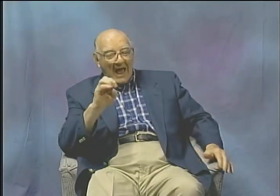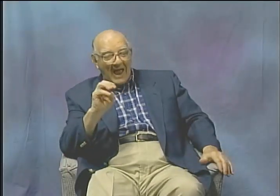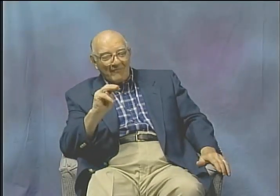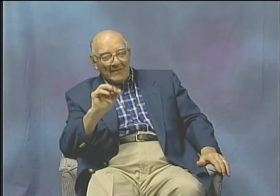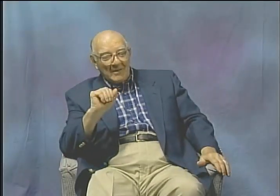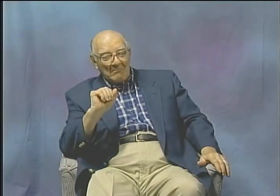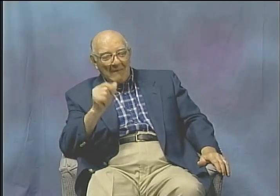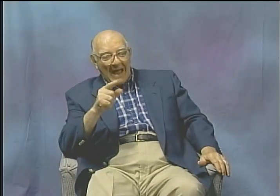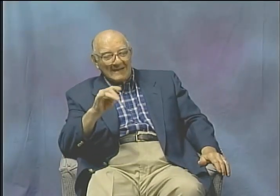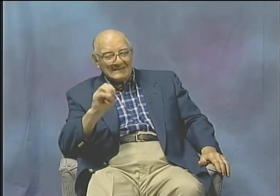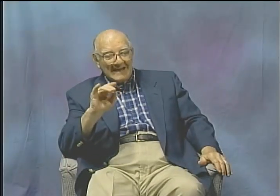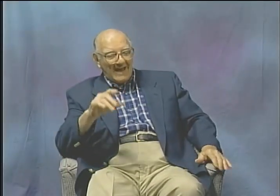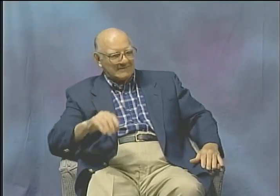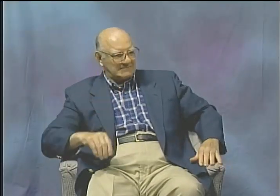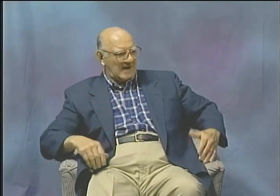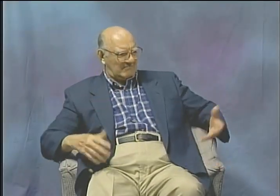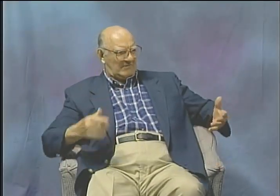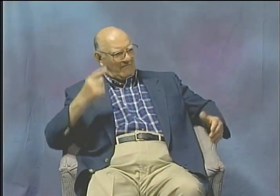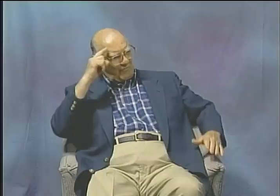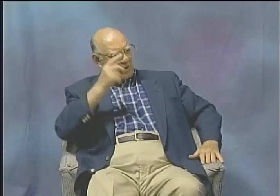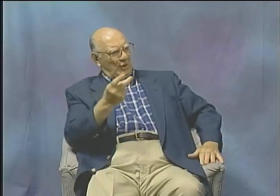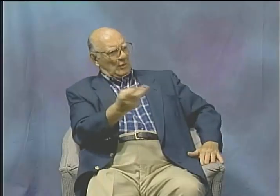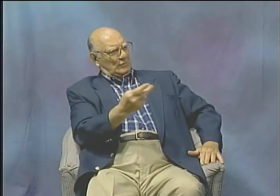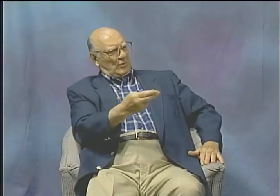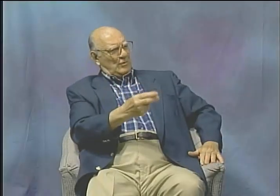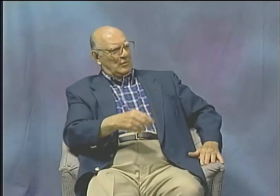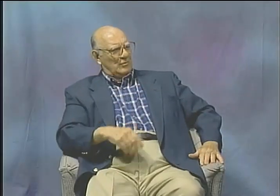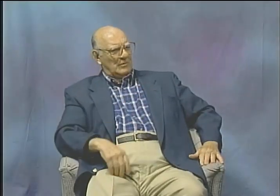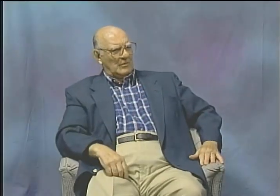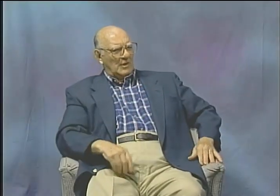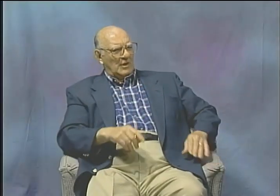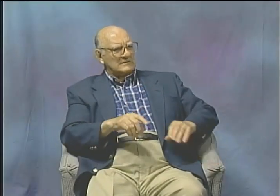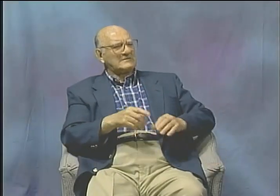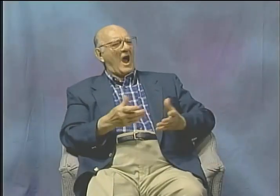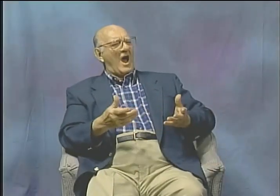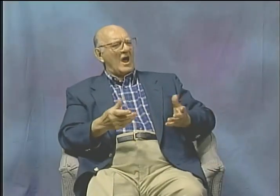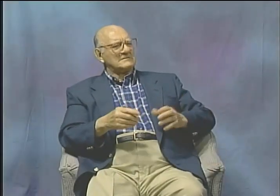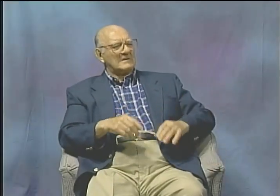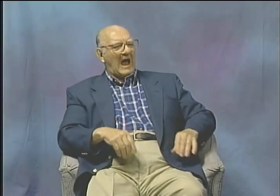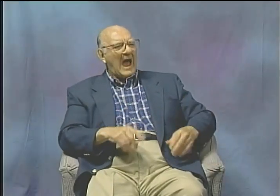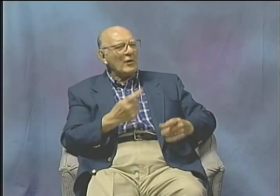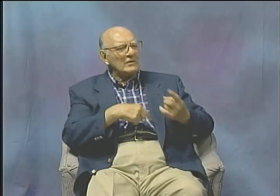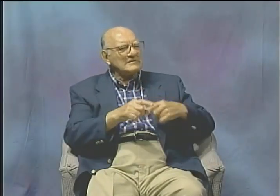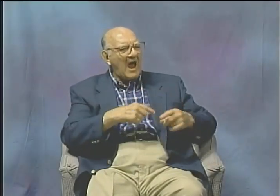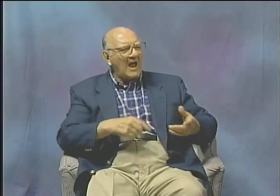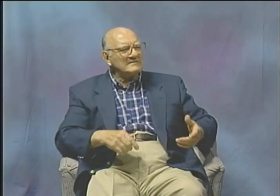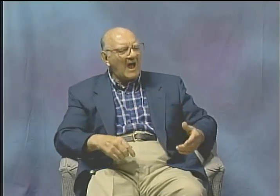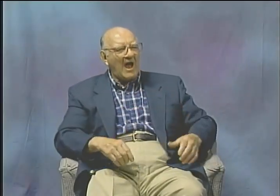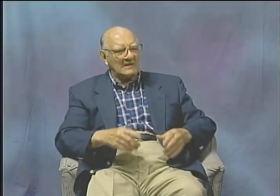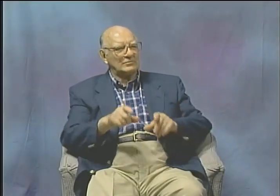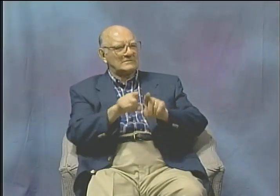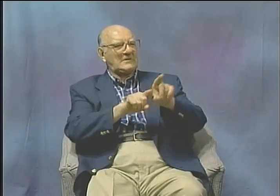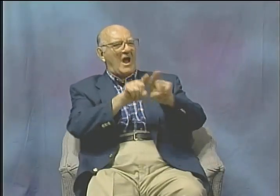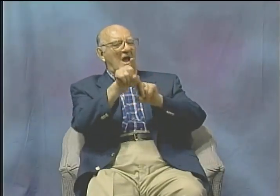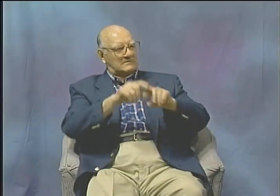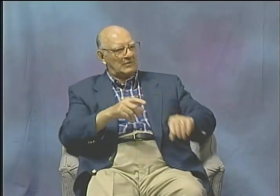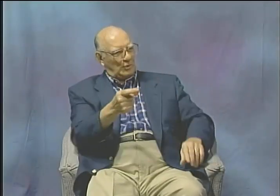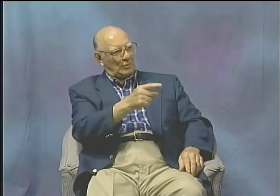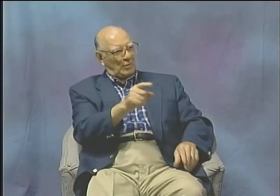Life magazine editor said, for you too. Stars, how you sign stars? With stars, you too,